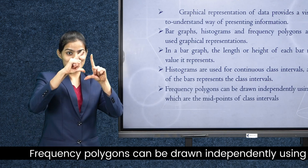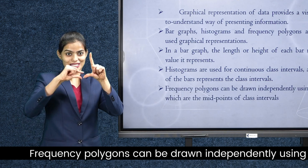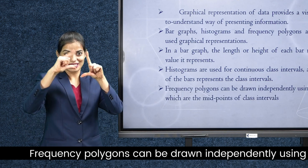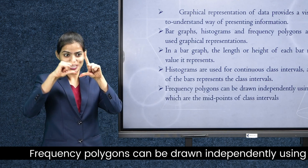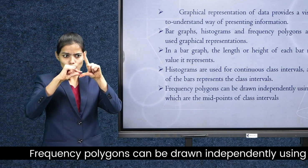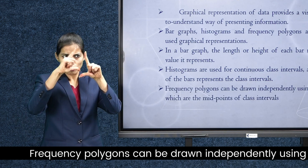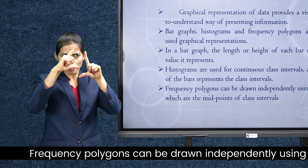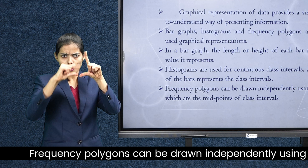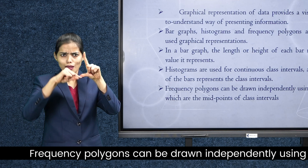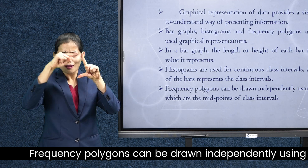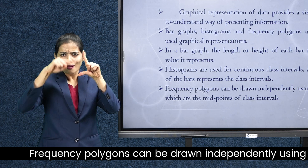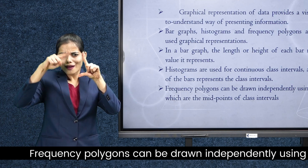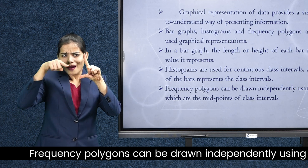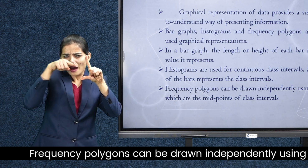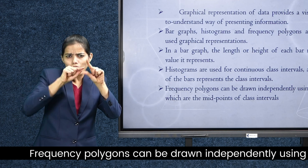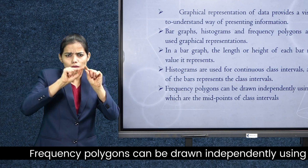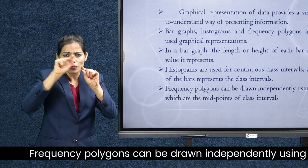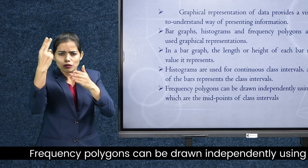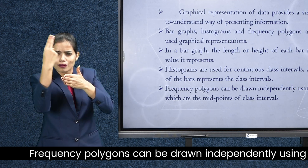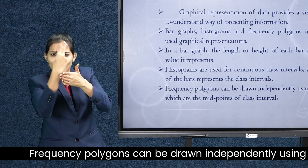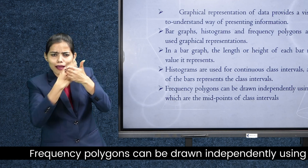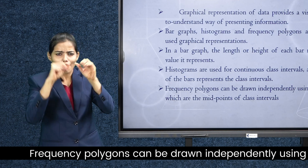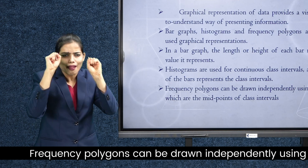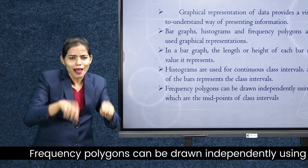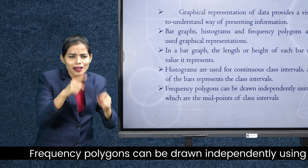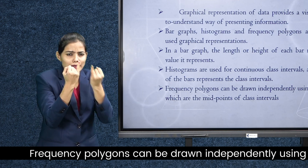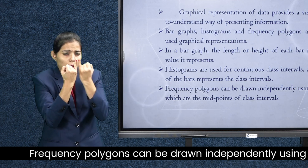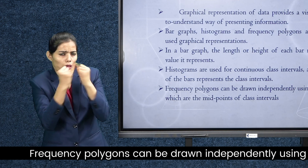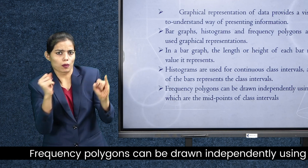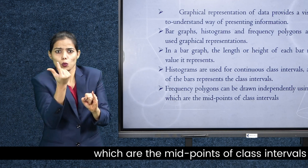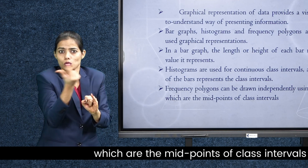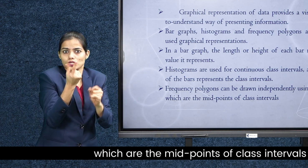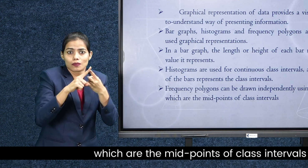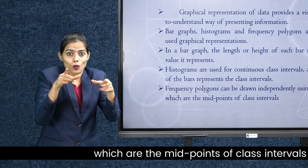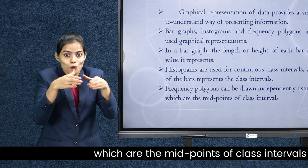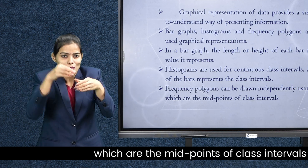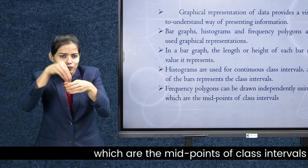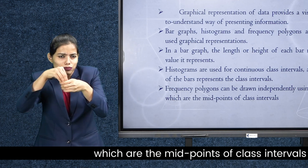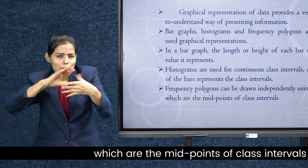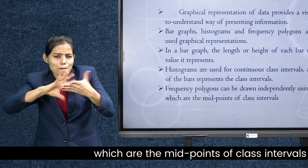Frequency polygons can be drawn independently using class marks, which are the midpoints of class